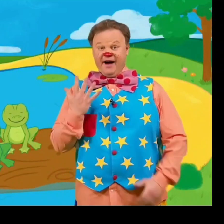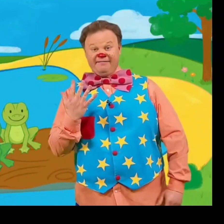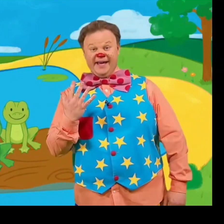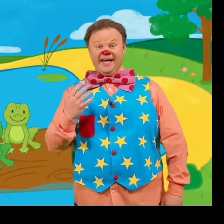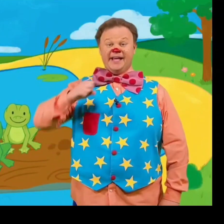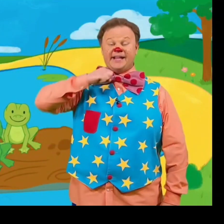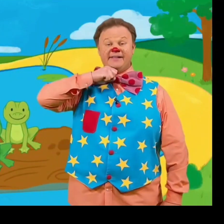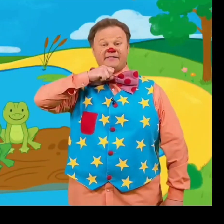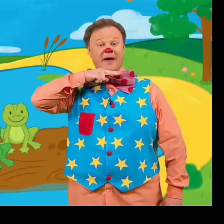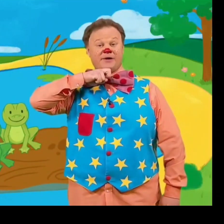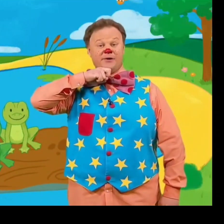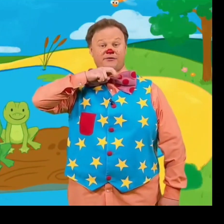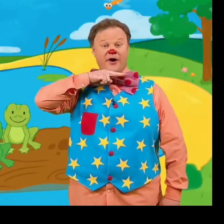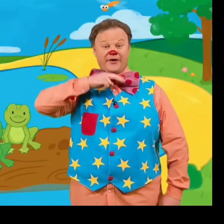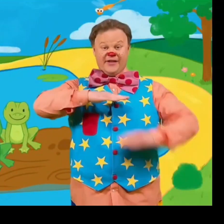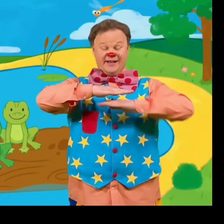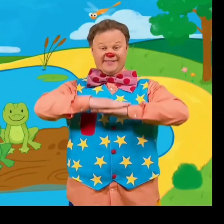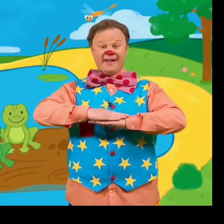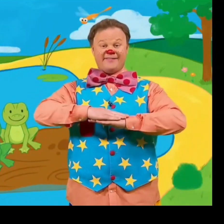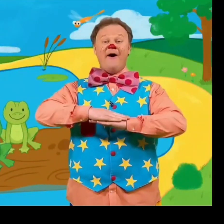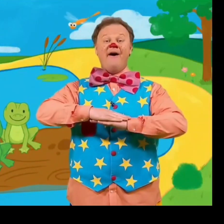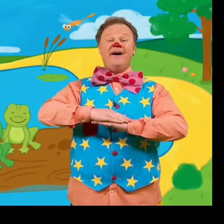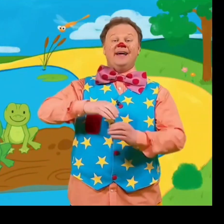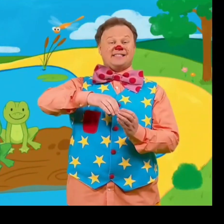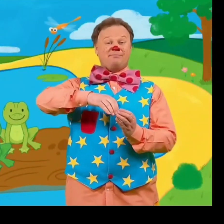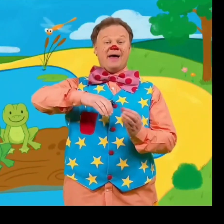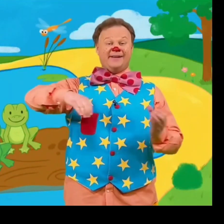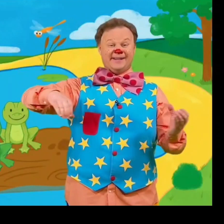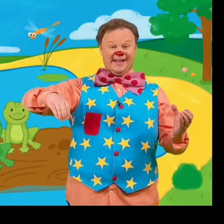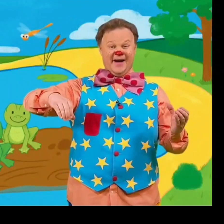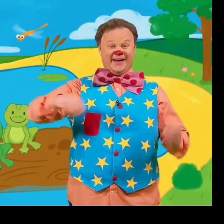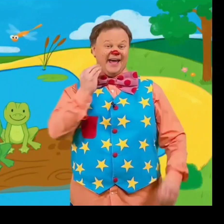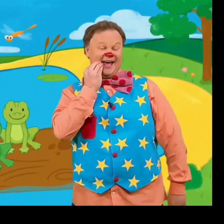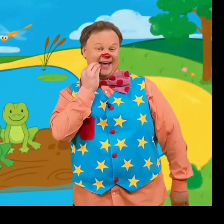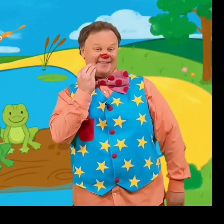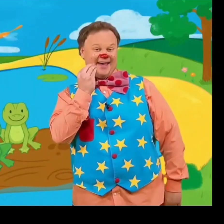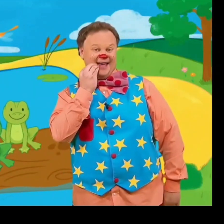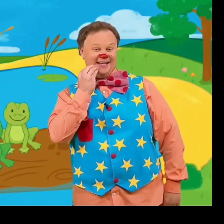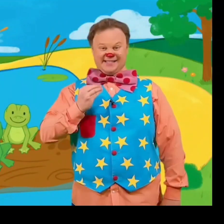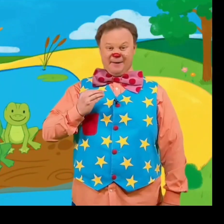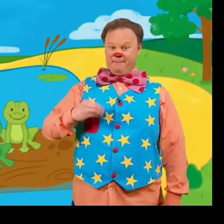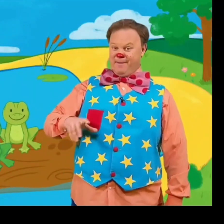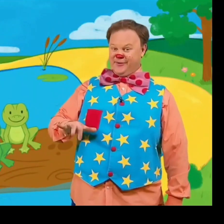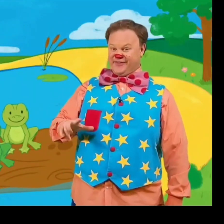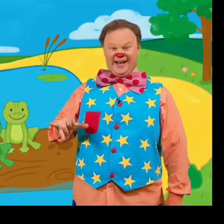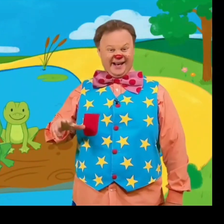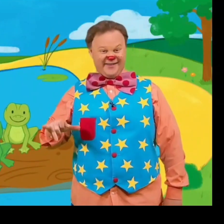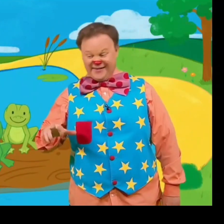Woohoo! Five little speckled frogs sat on a speckled log, eating some most